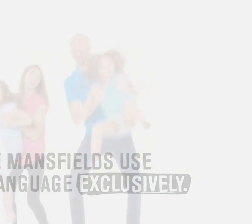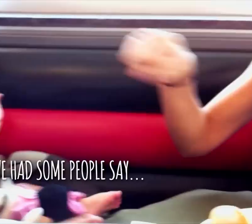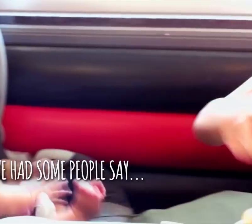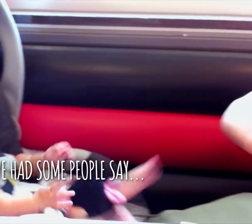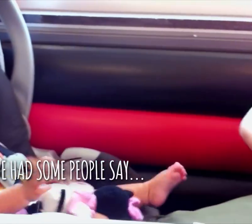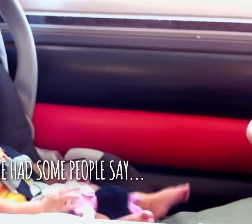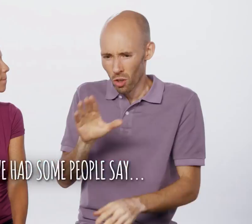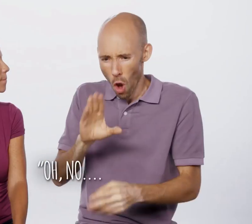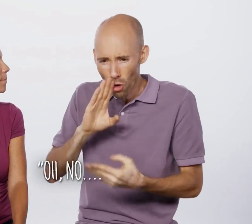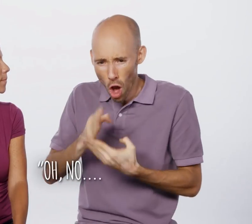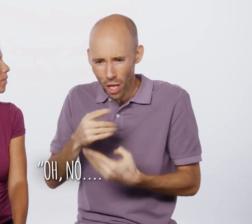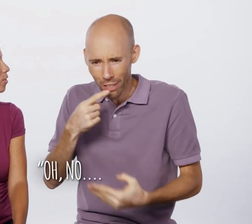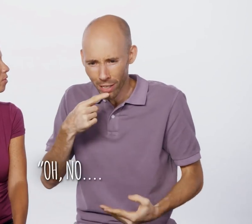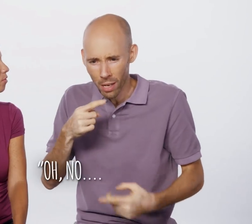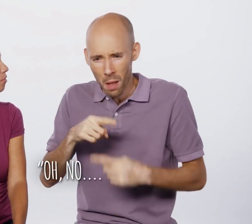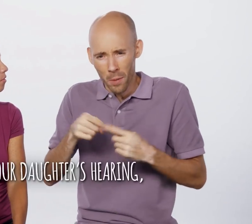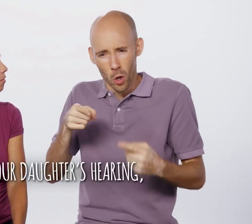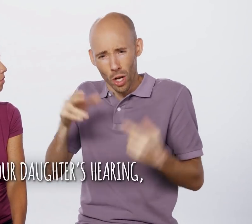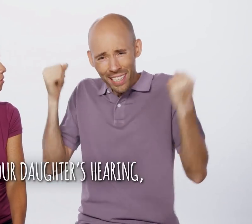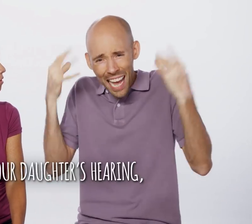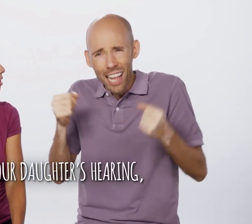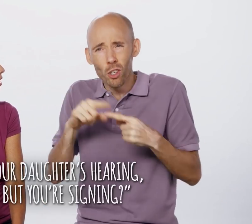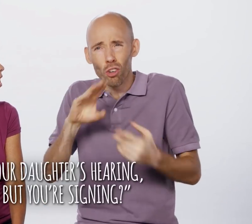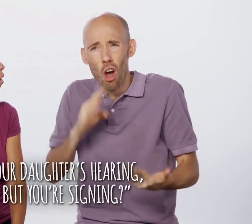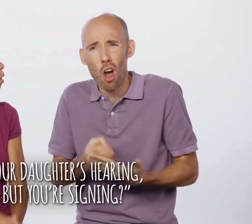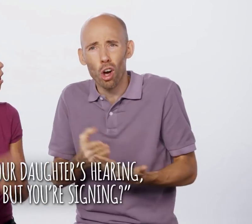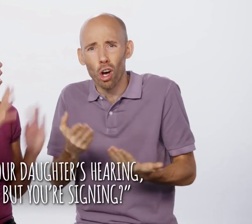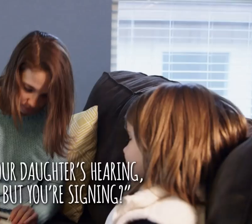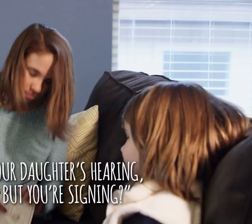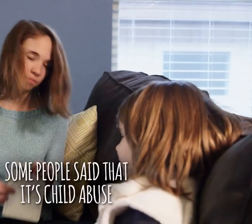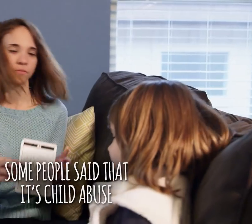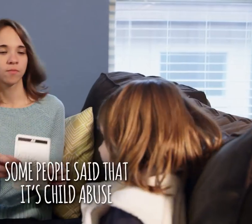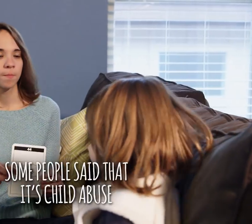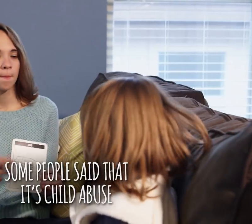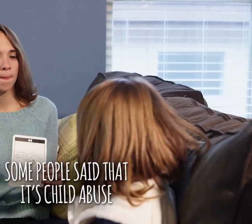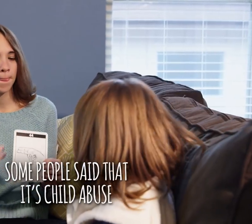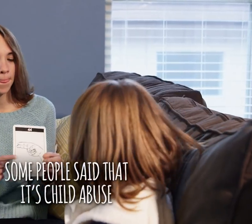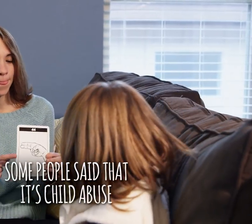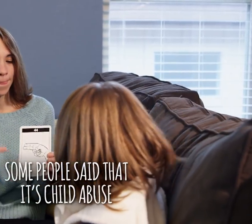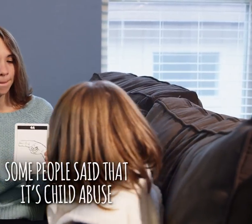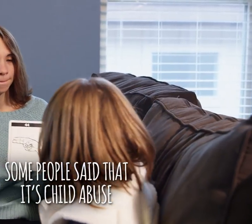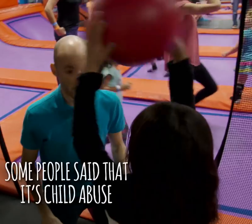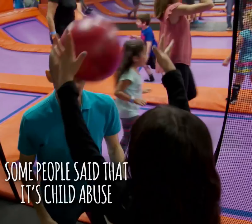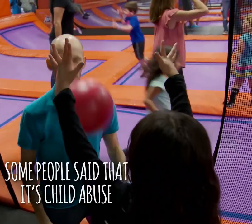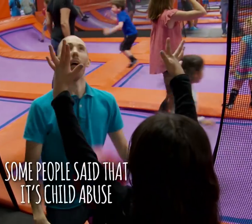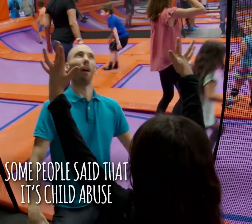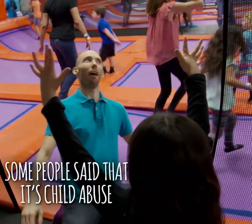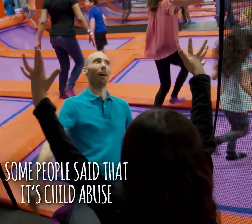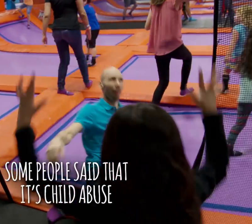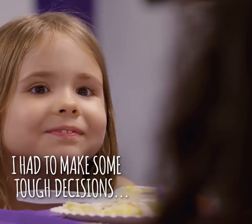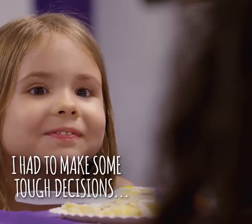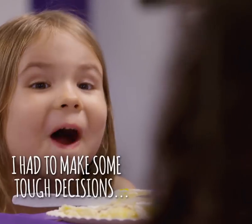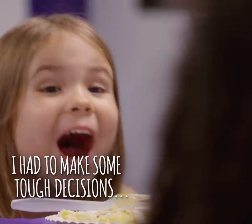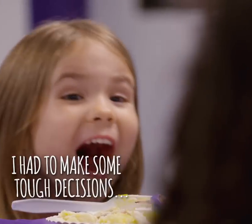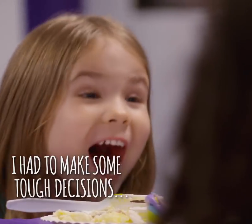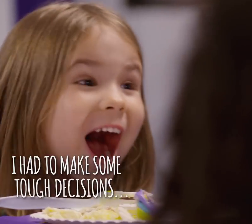We had some people say, oh no, your daughter's hearing, but you're signing? Some people said that it's child abuse. I had to make some